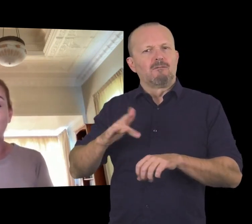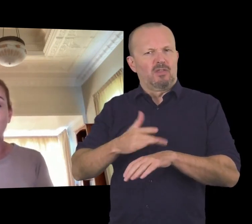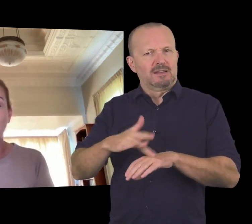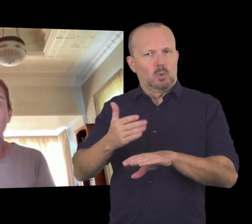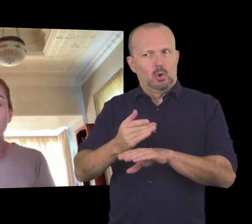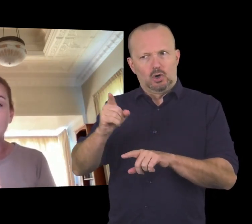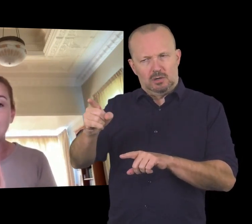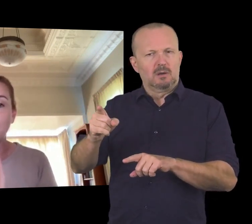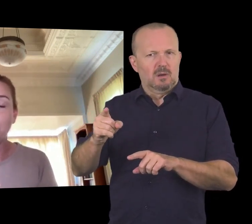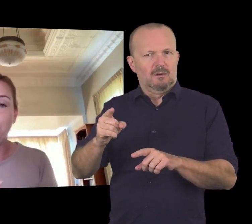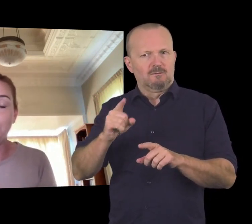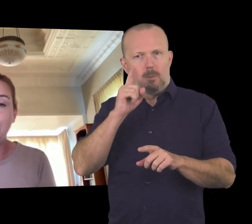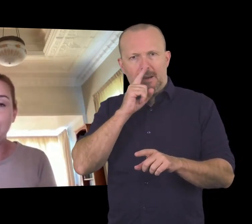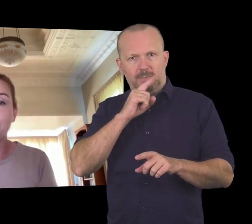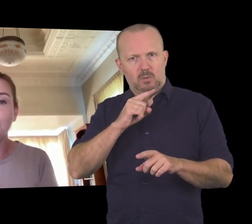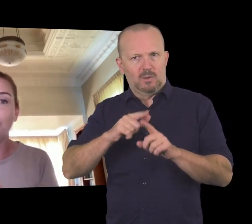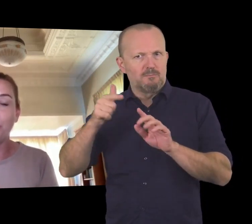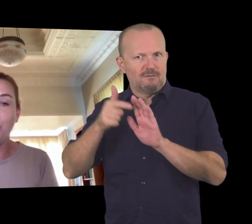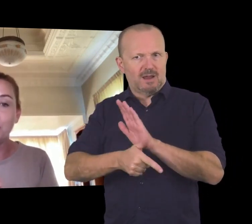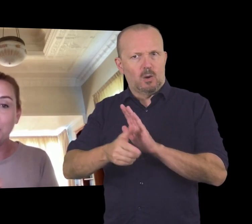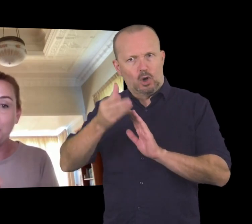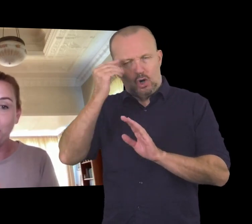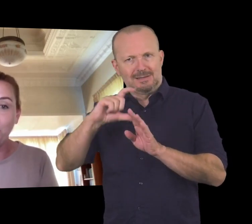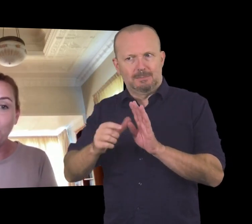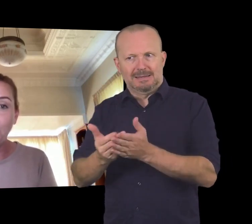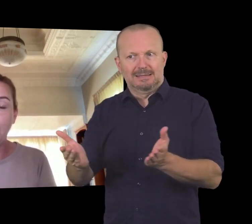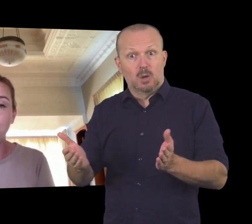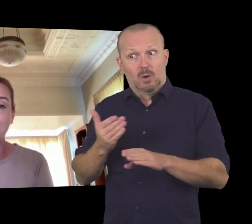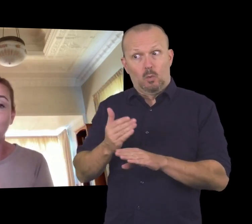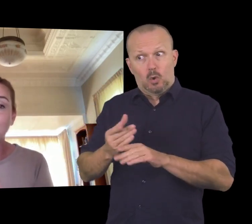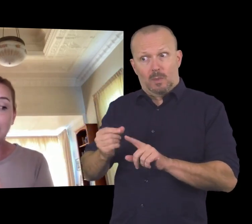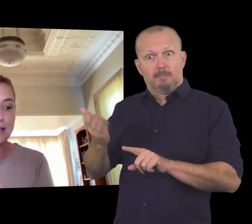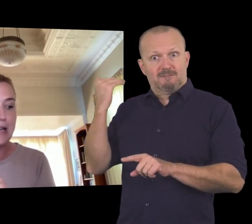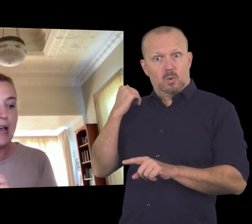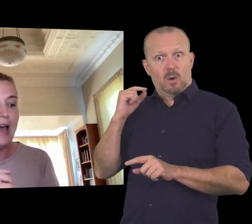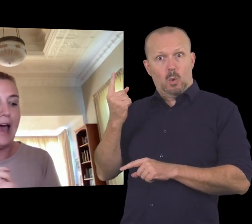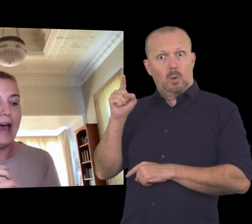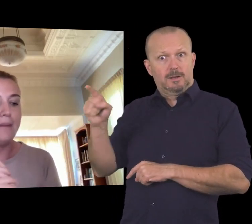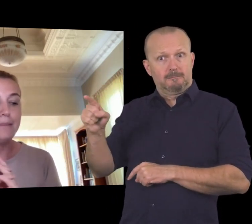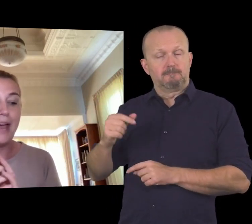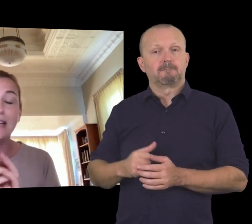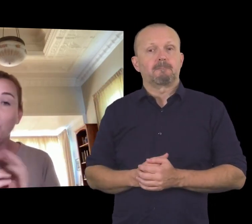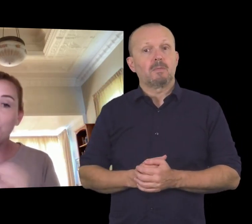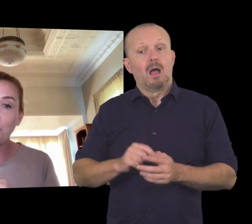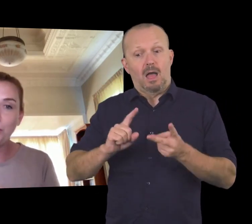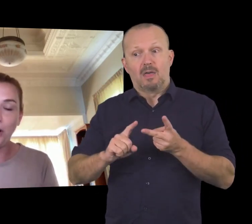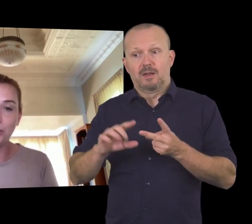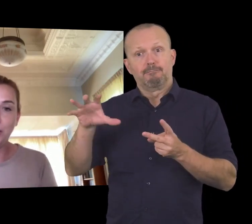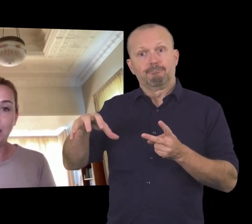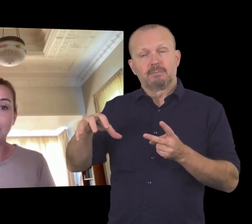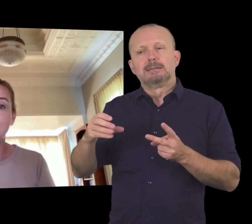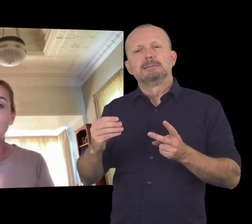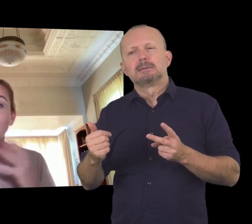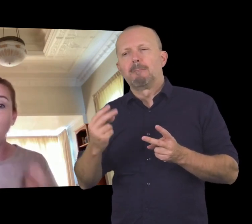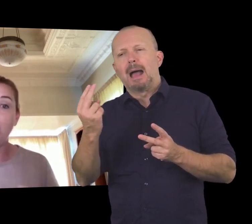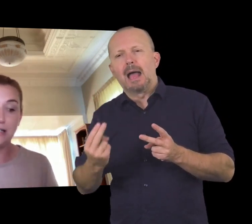theatre work for audiences with PMLD, who we've worked with before in Auckland. And also we worked